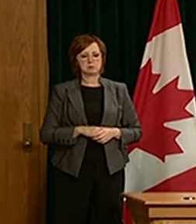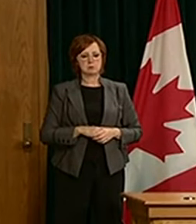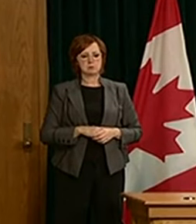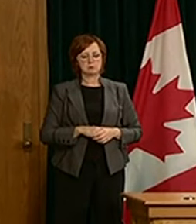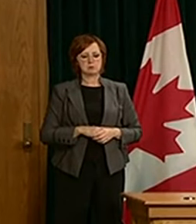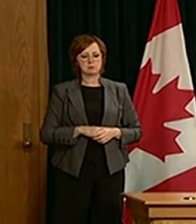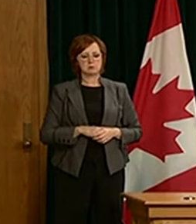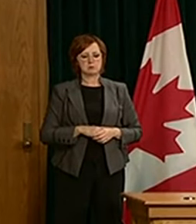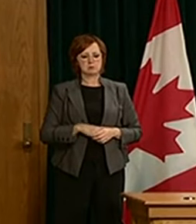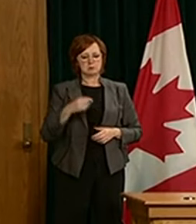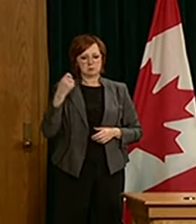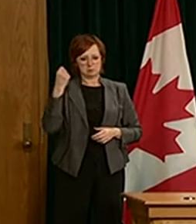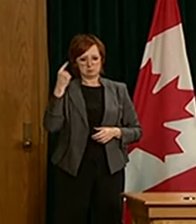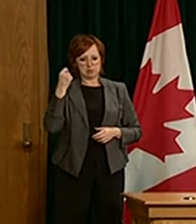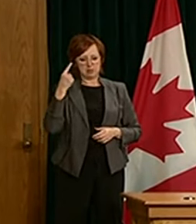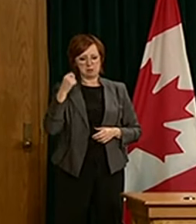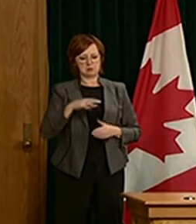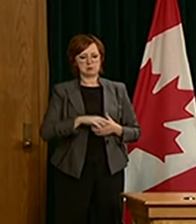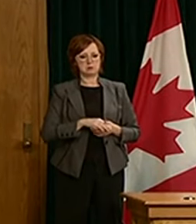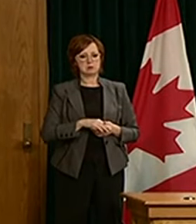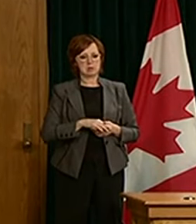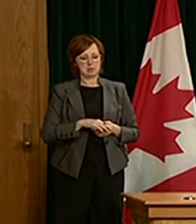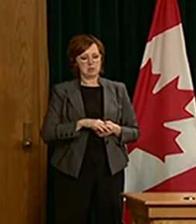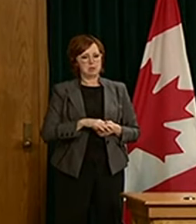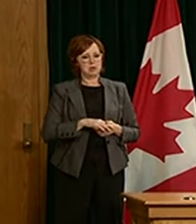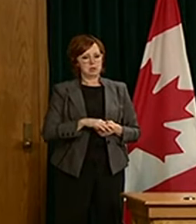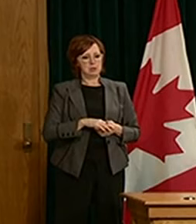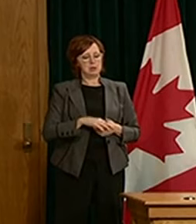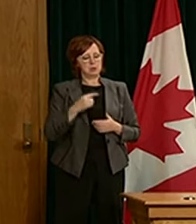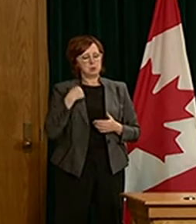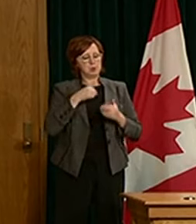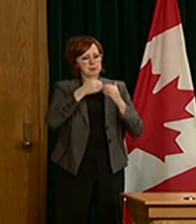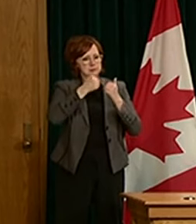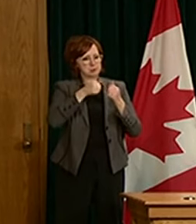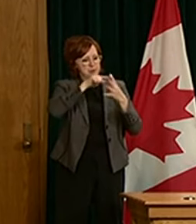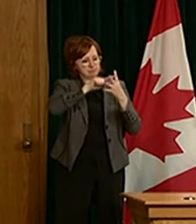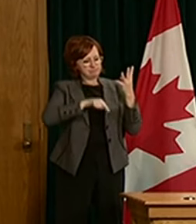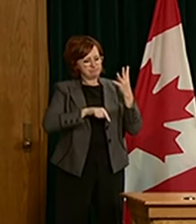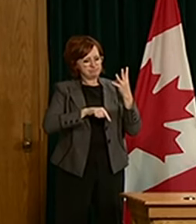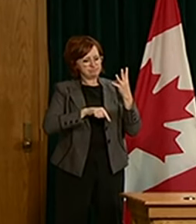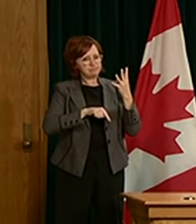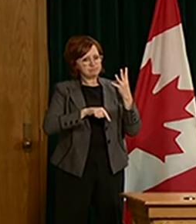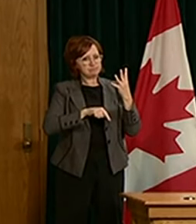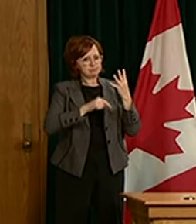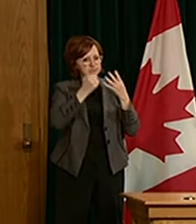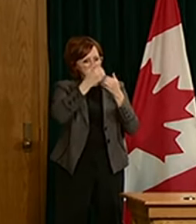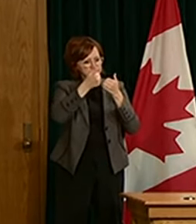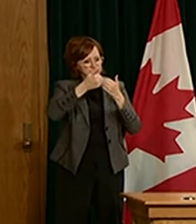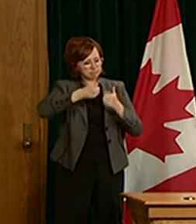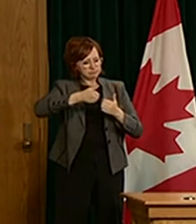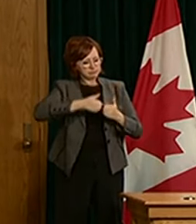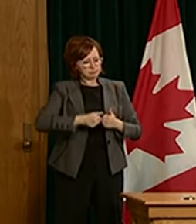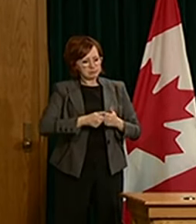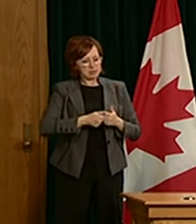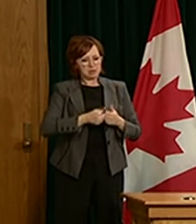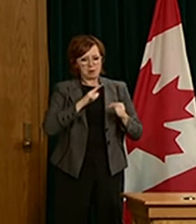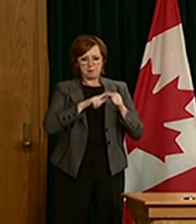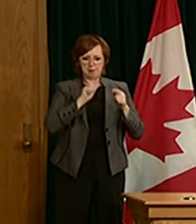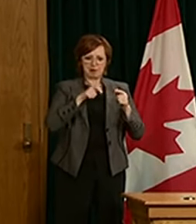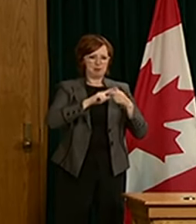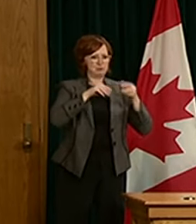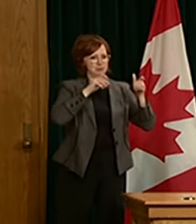divided it into the 4 areas for planning. The models are, as I mentioned, continuously being updated